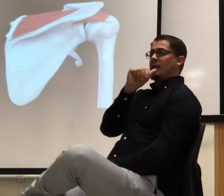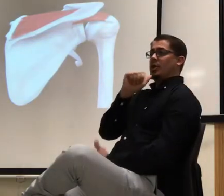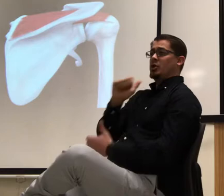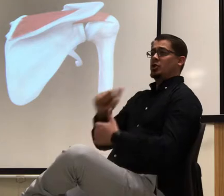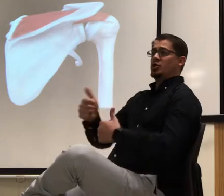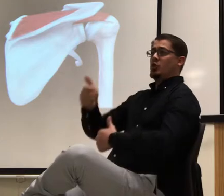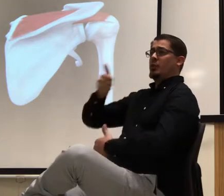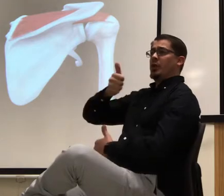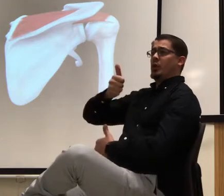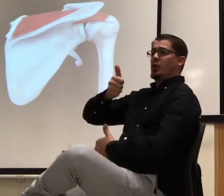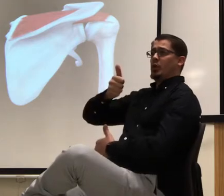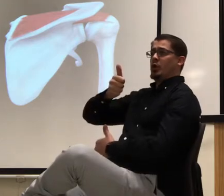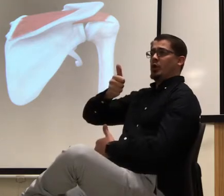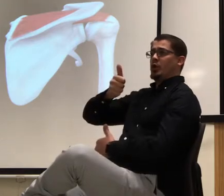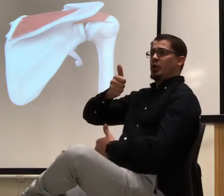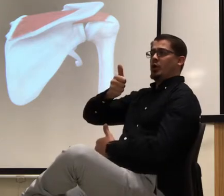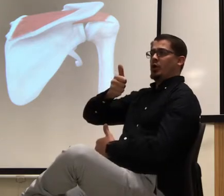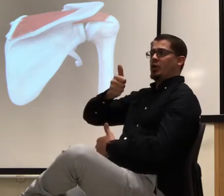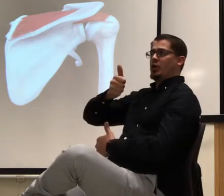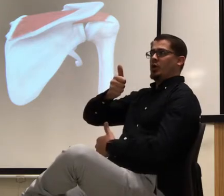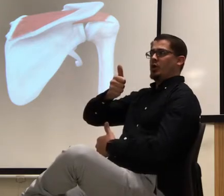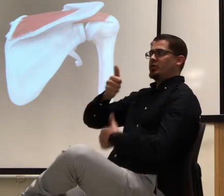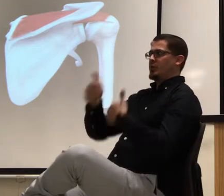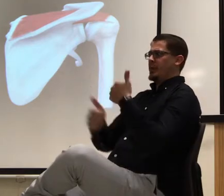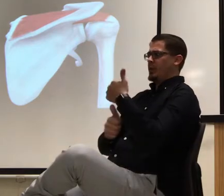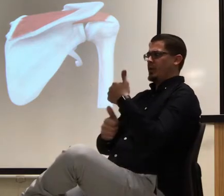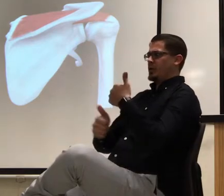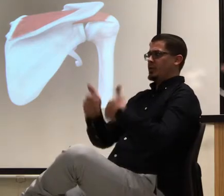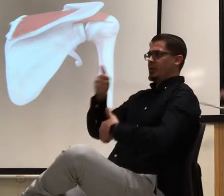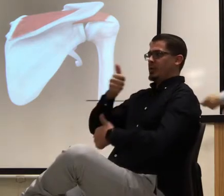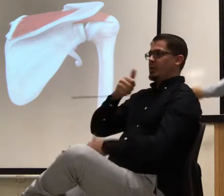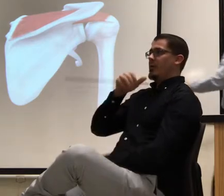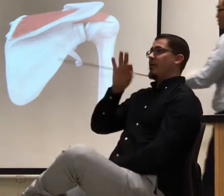help you remember, why is it called supraspinous fossa?